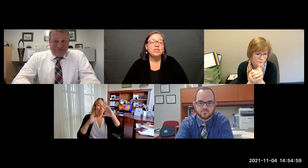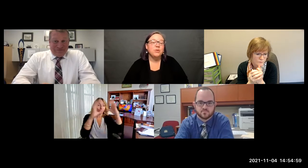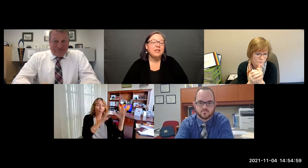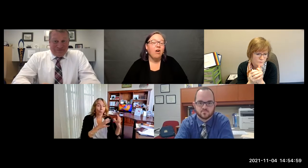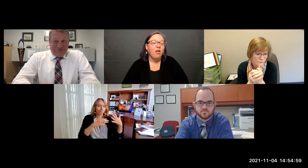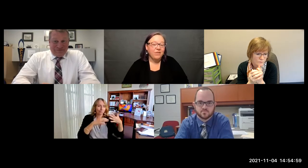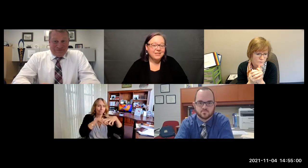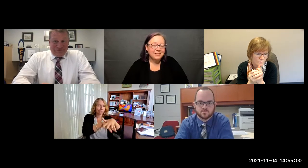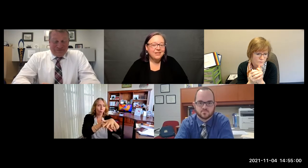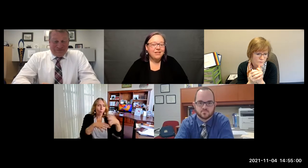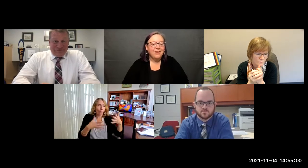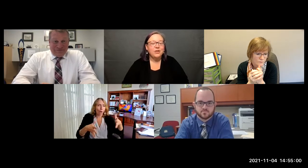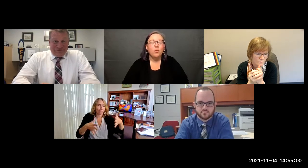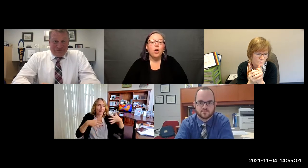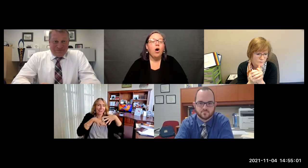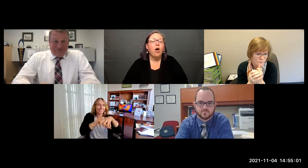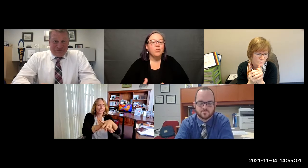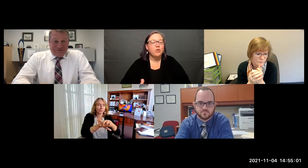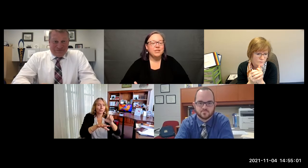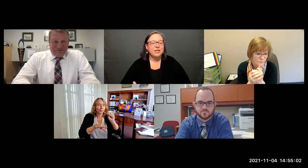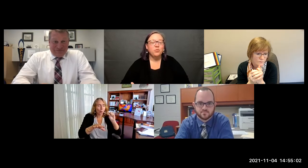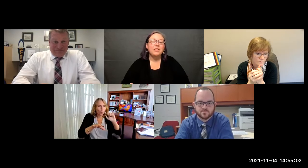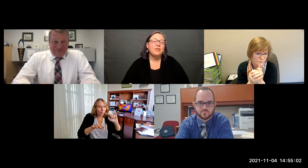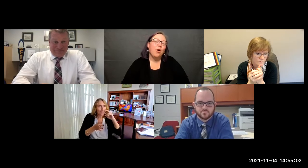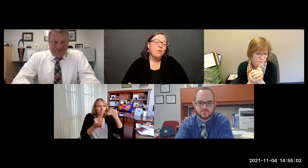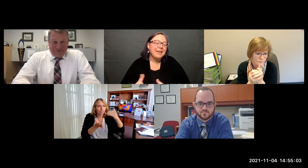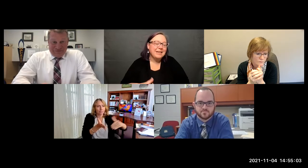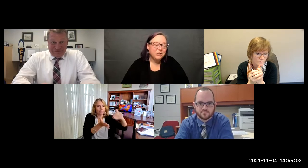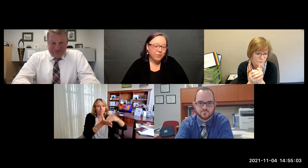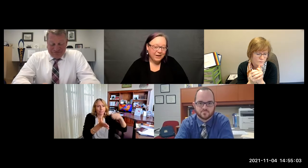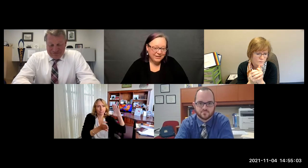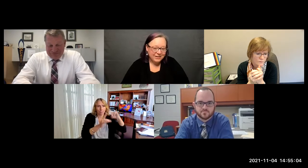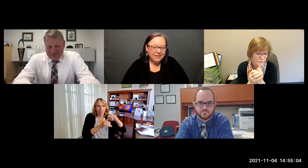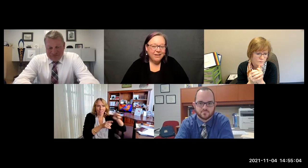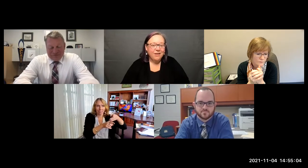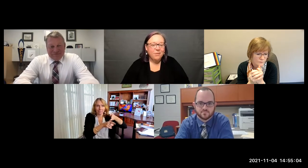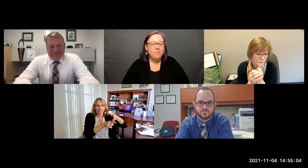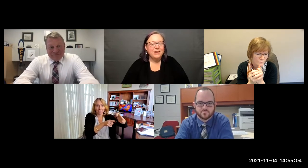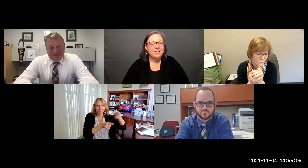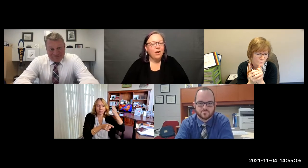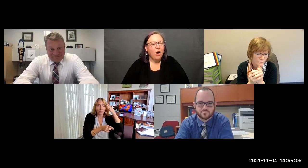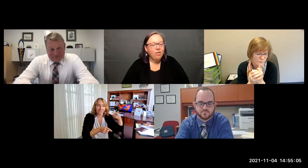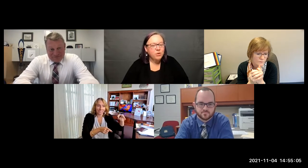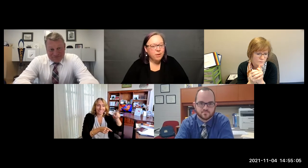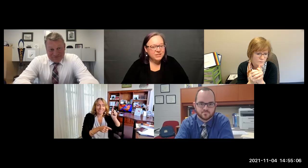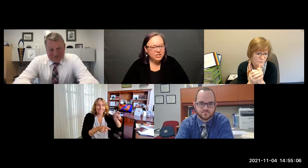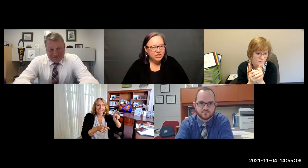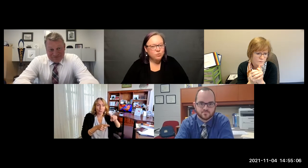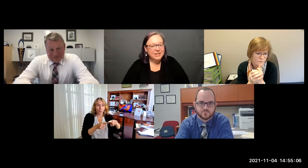strengthen all of us, where all of the groups can really, they're already integrated, but all of the repetition within